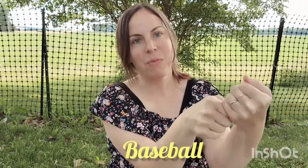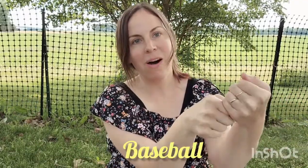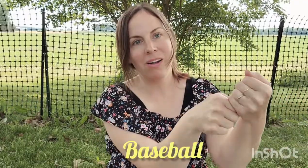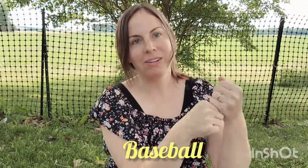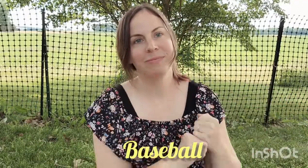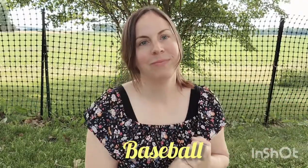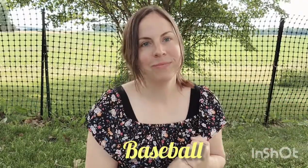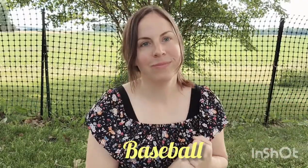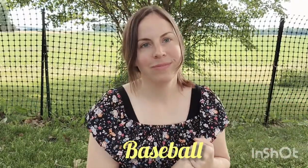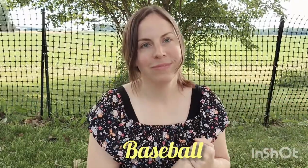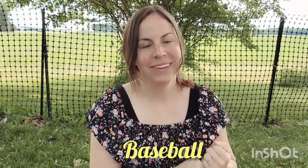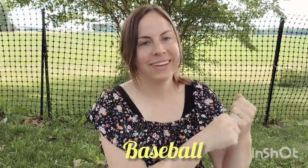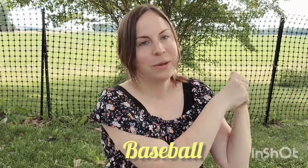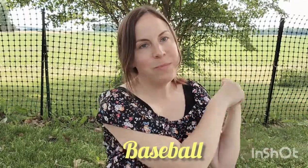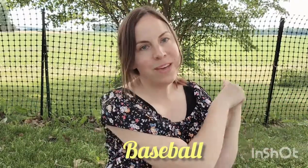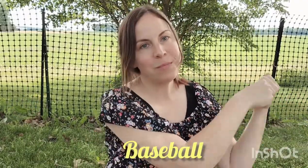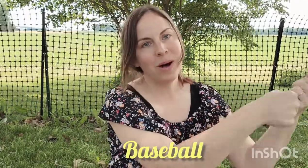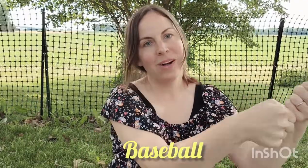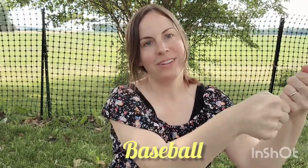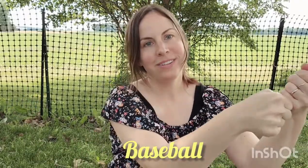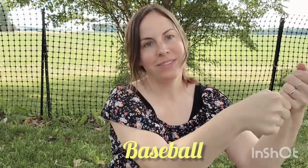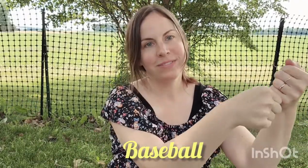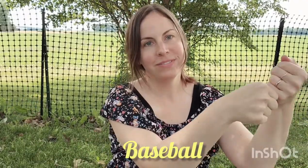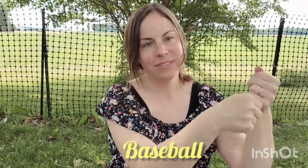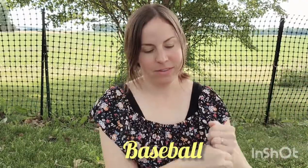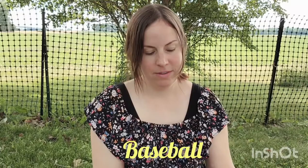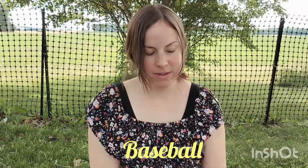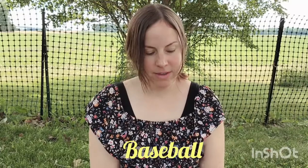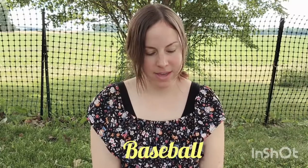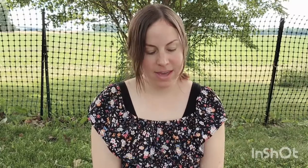Baseball. Baseball.